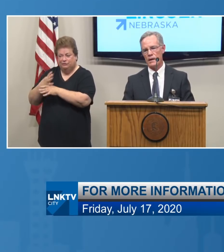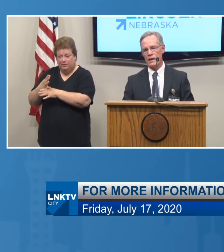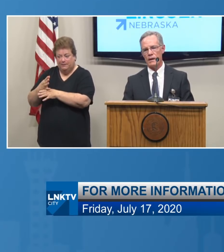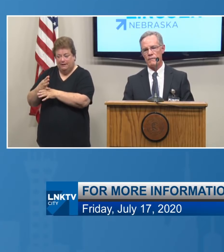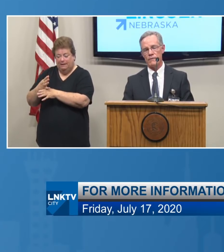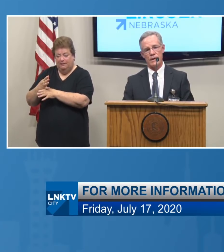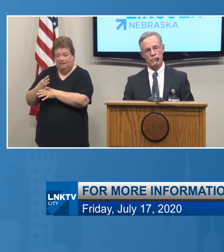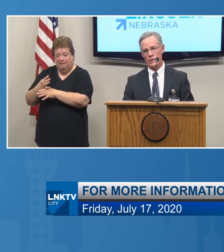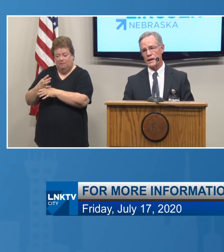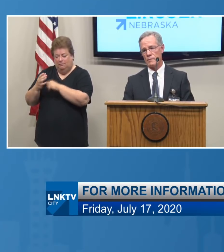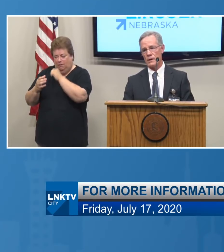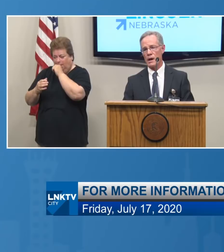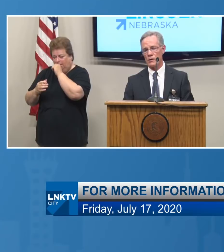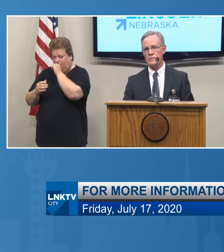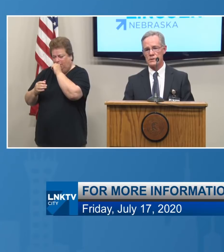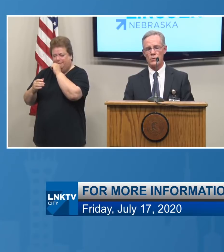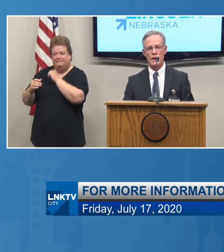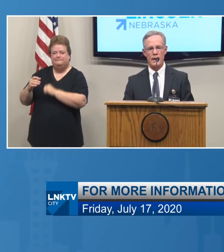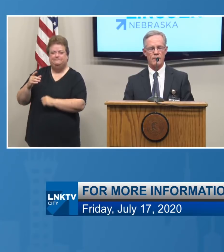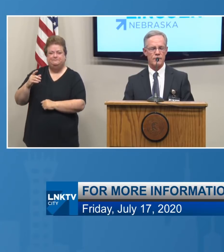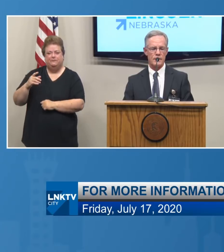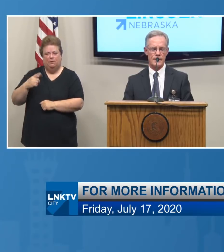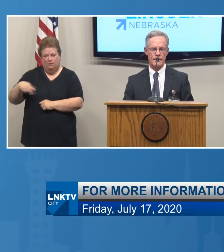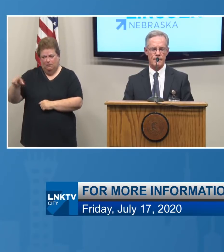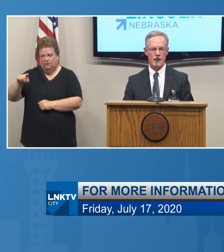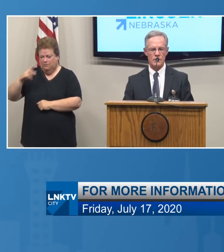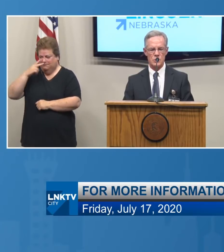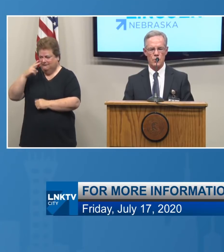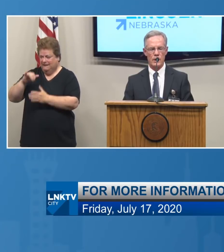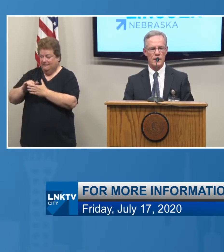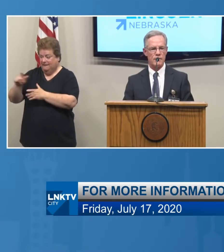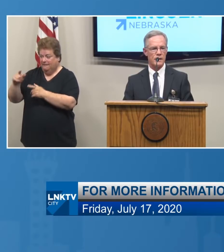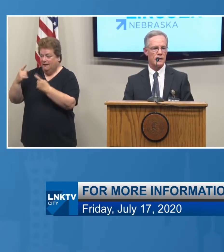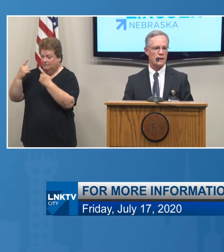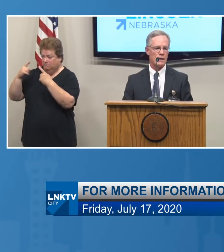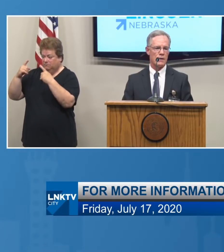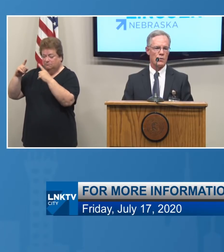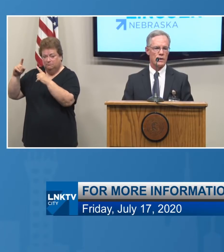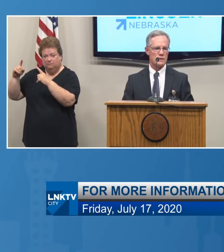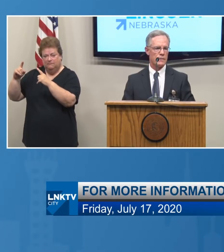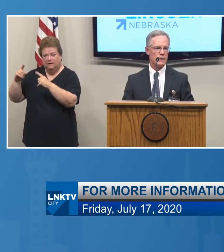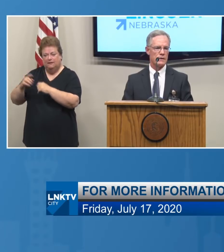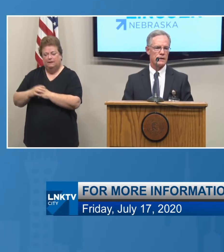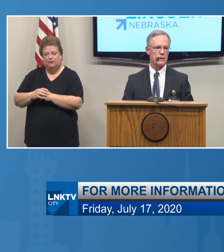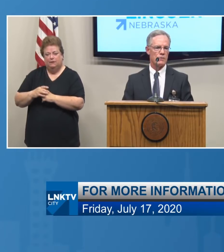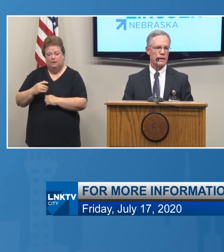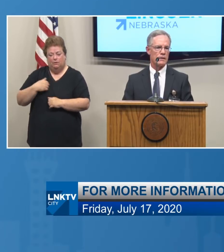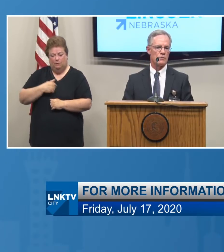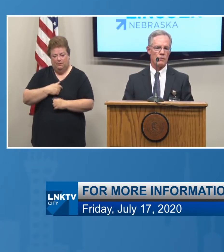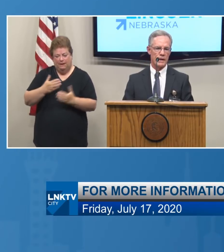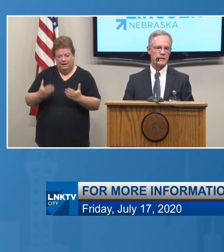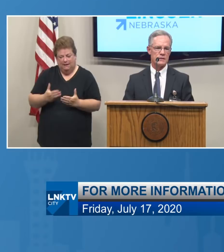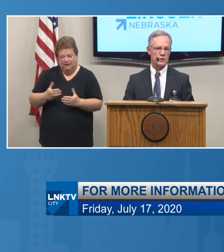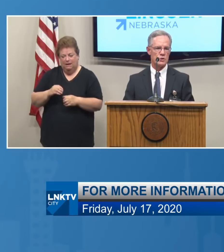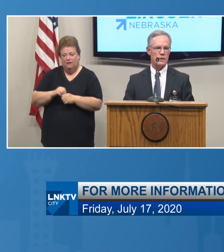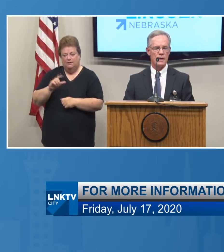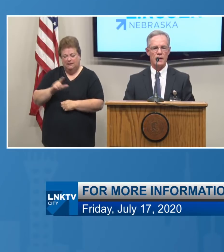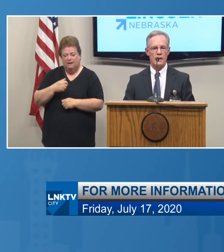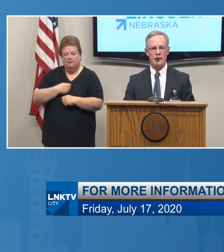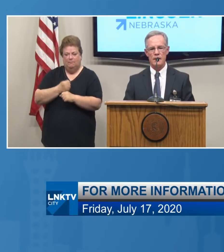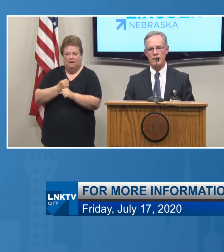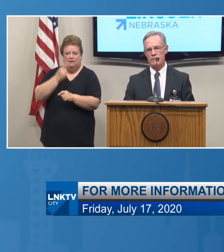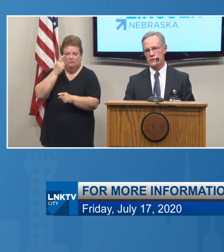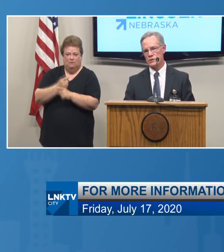who have really had better outcomes than we have. At this point, I think we as a community in Lincoln are making the right